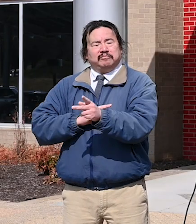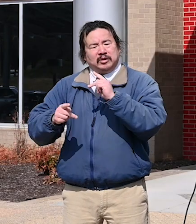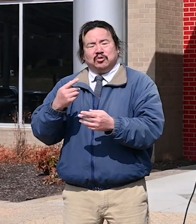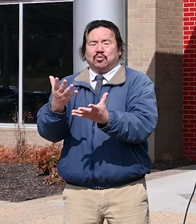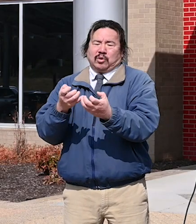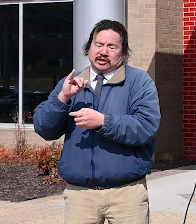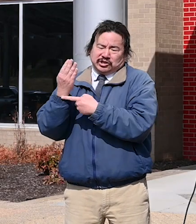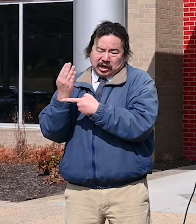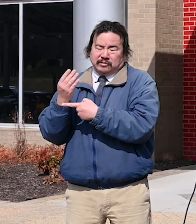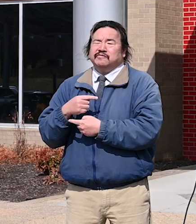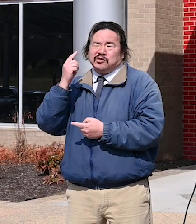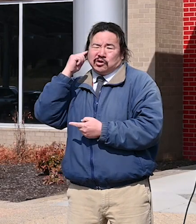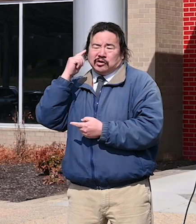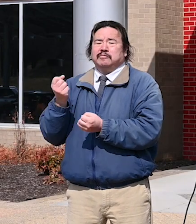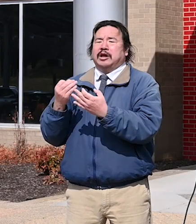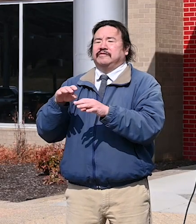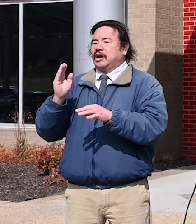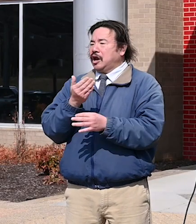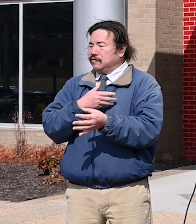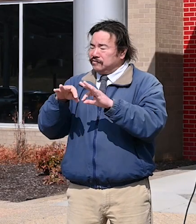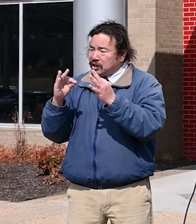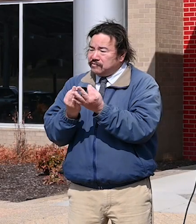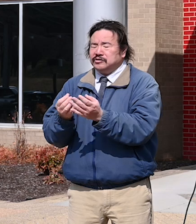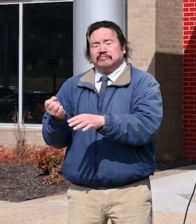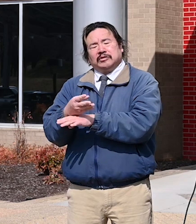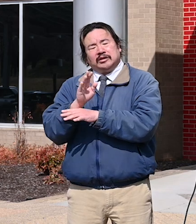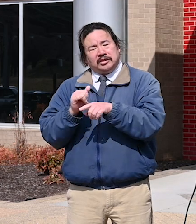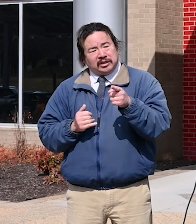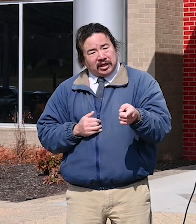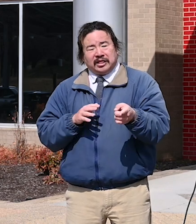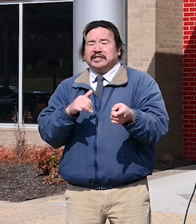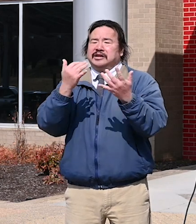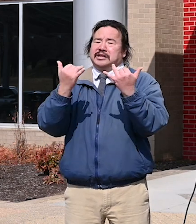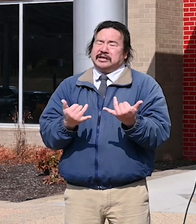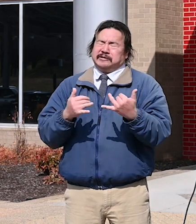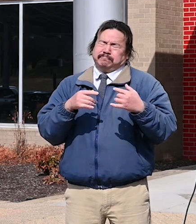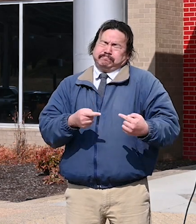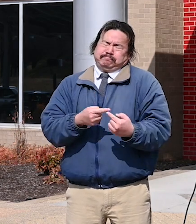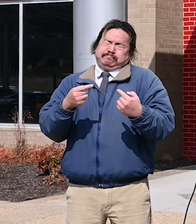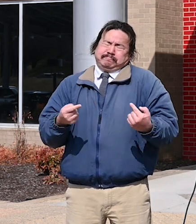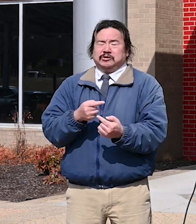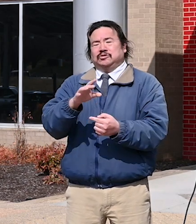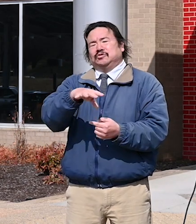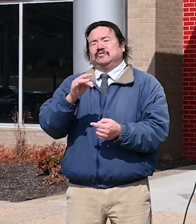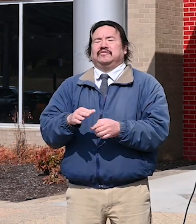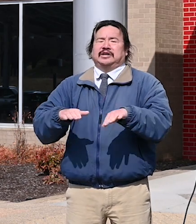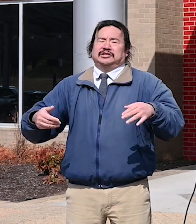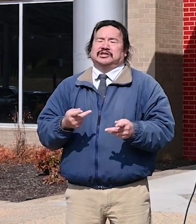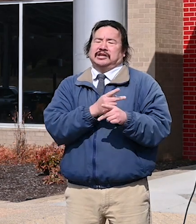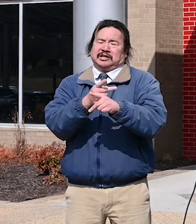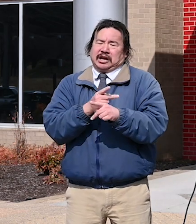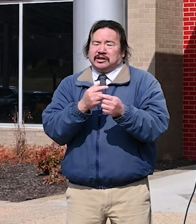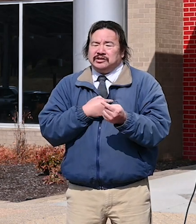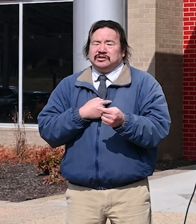We have heard from many of our families who are affected that they're now struggling to find childcare, to